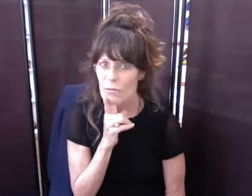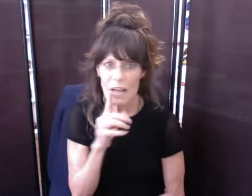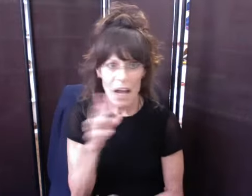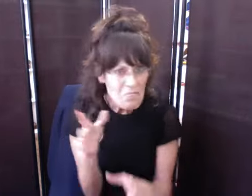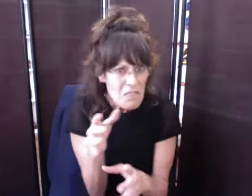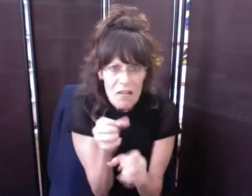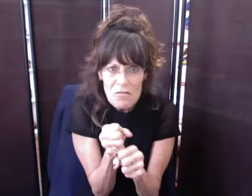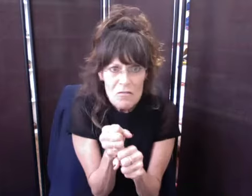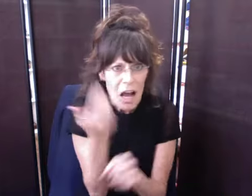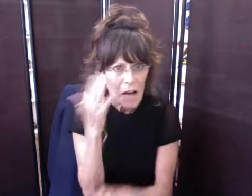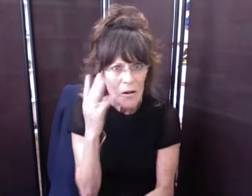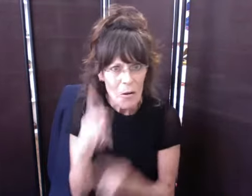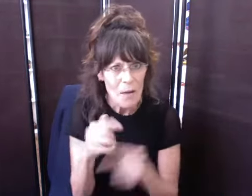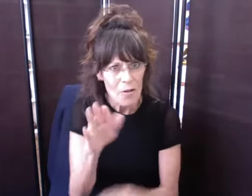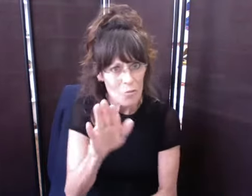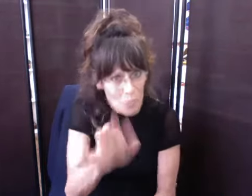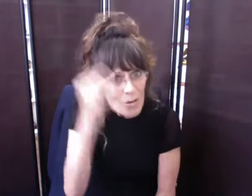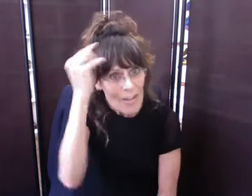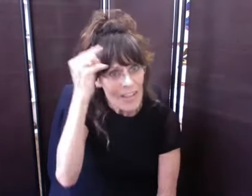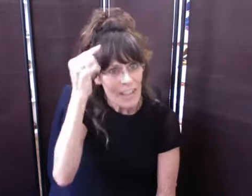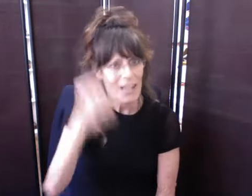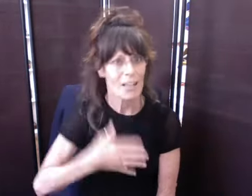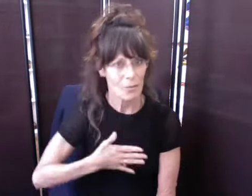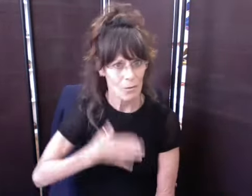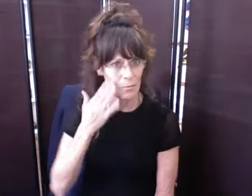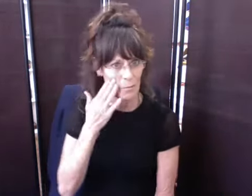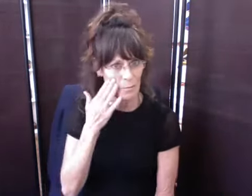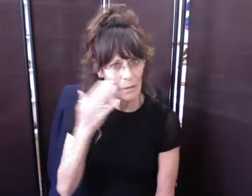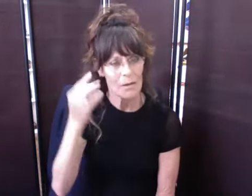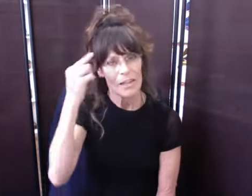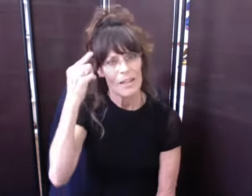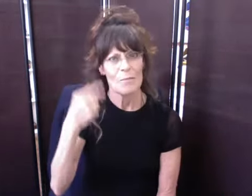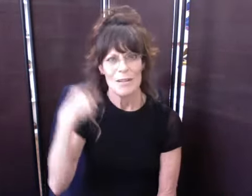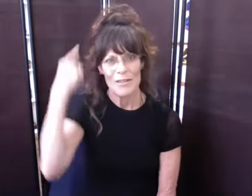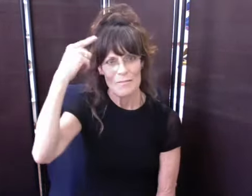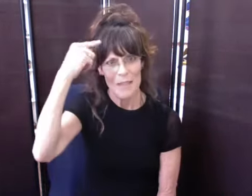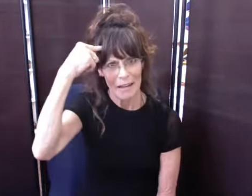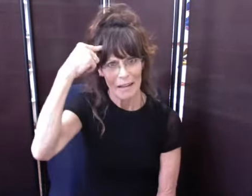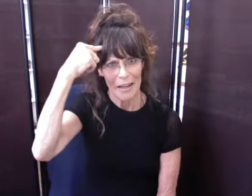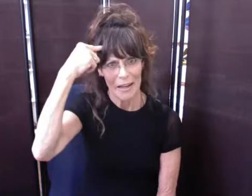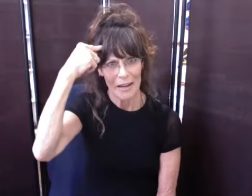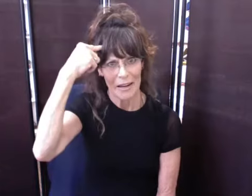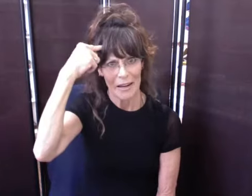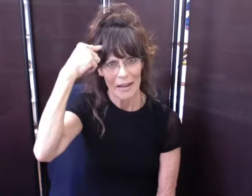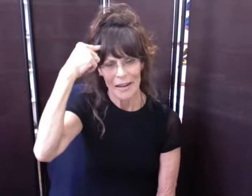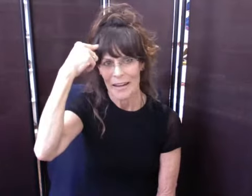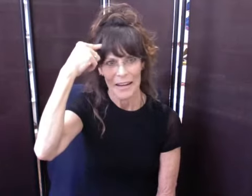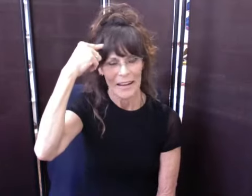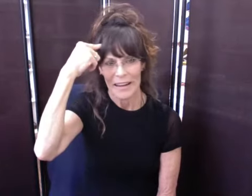your heads, I just know about mine, that the wolves in my head are disguised as sheep. My